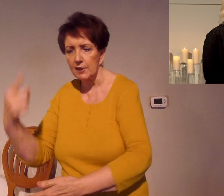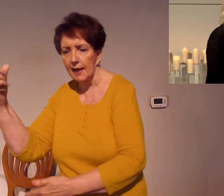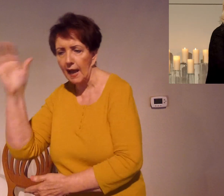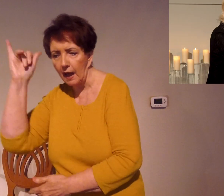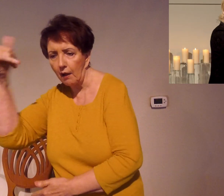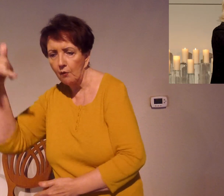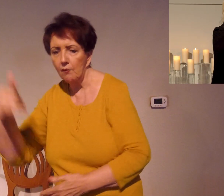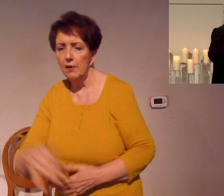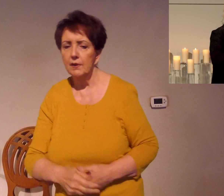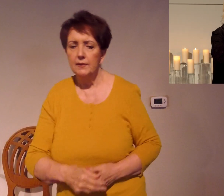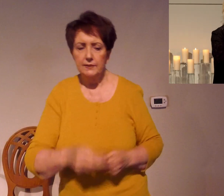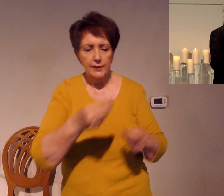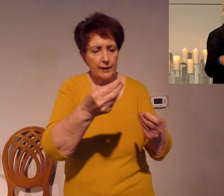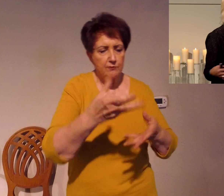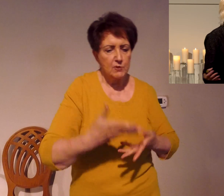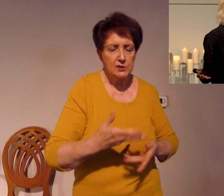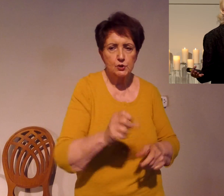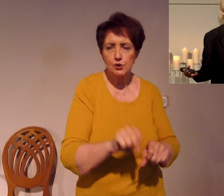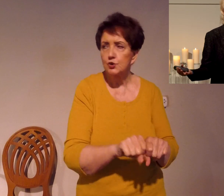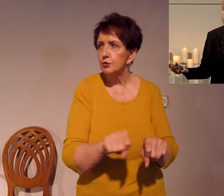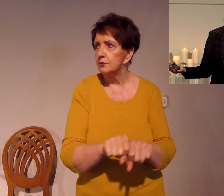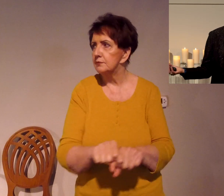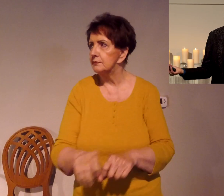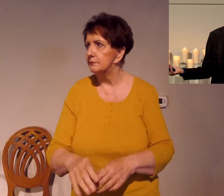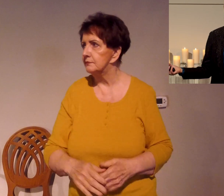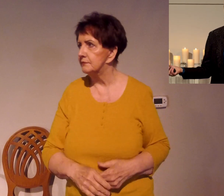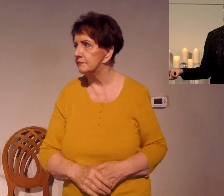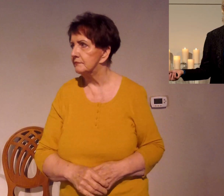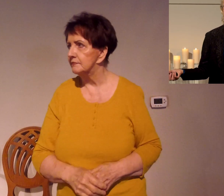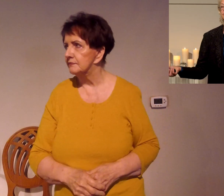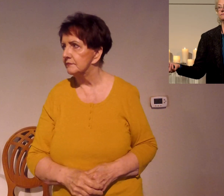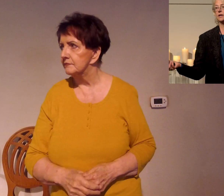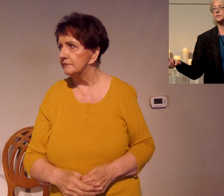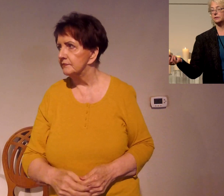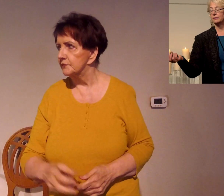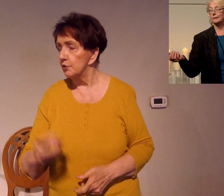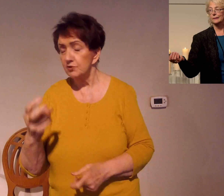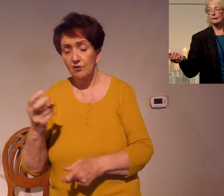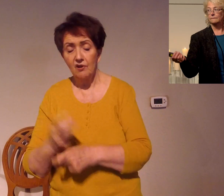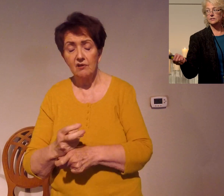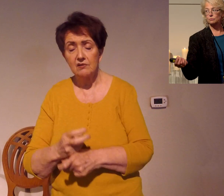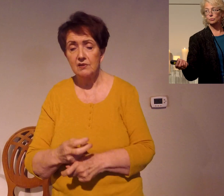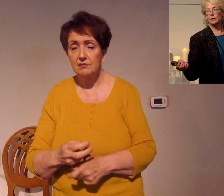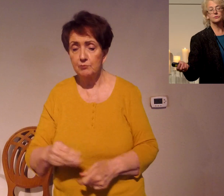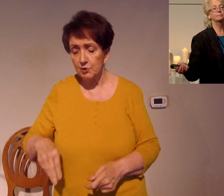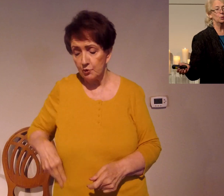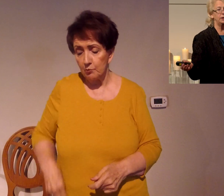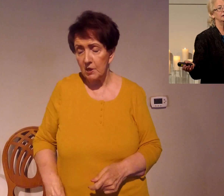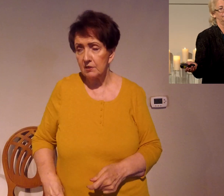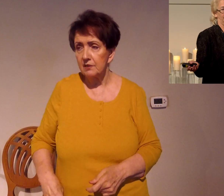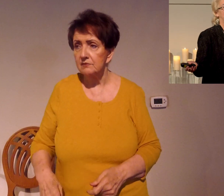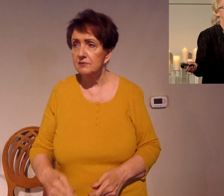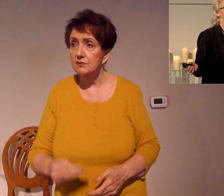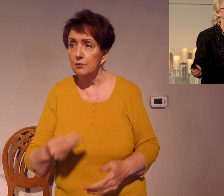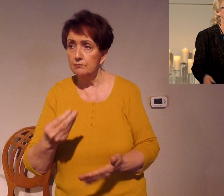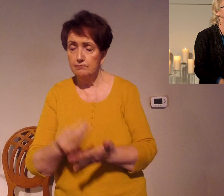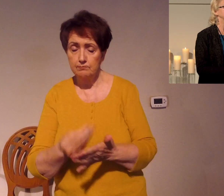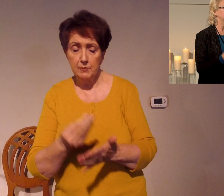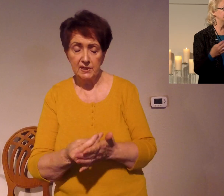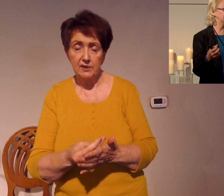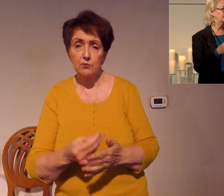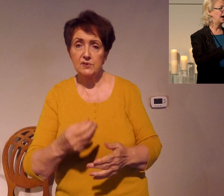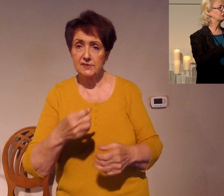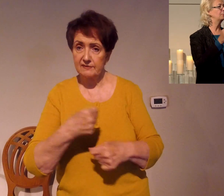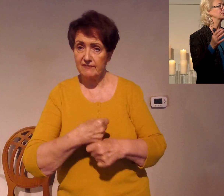me a shoe, you know, and it was all, those things are hard to carry around. So money was invented. That was the point of money, and it